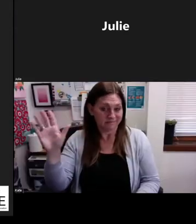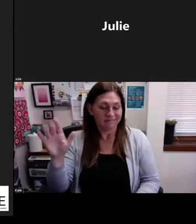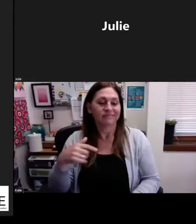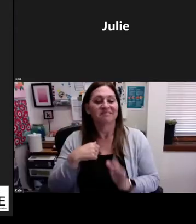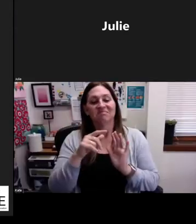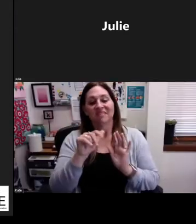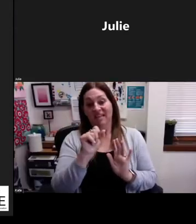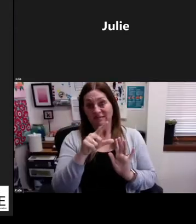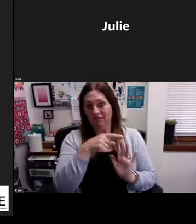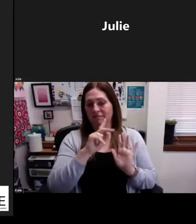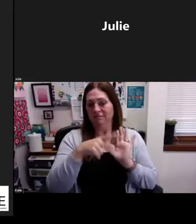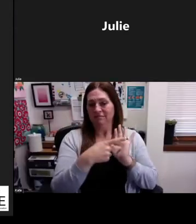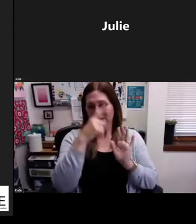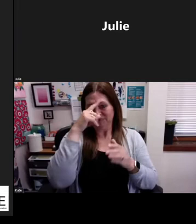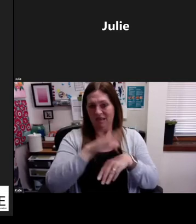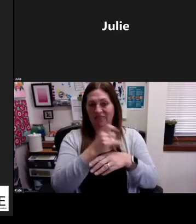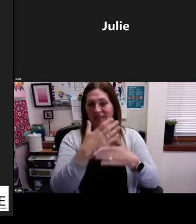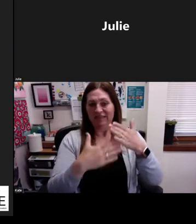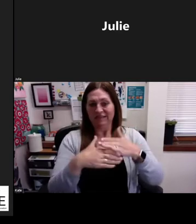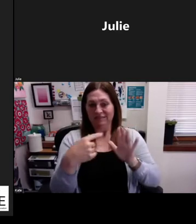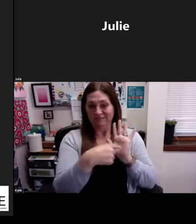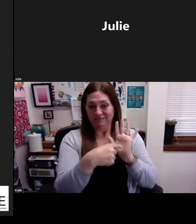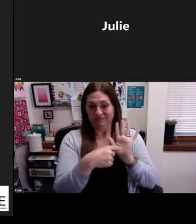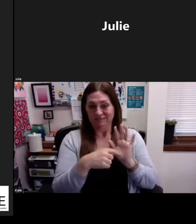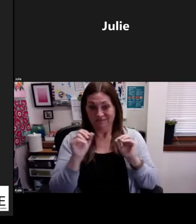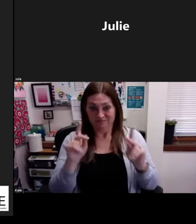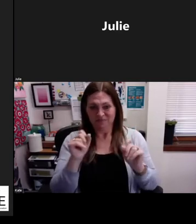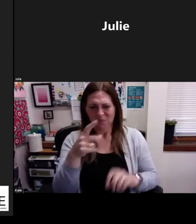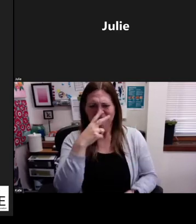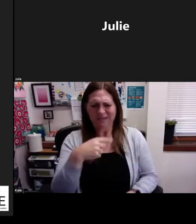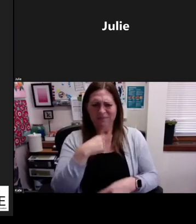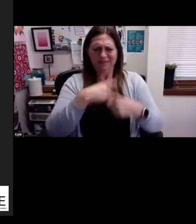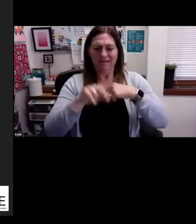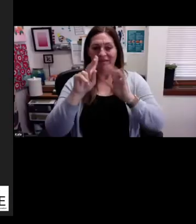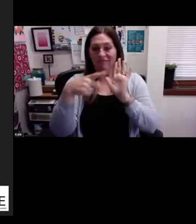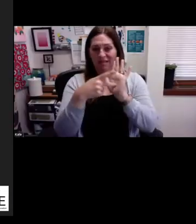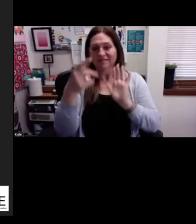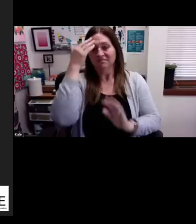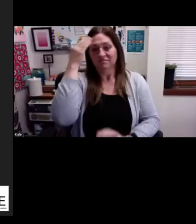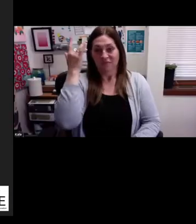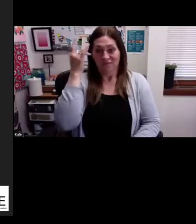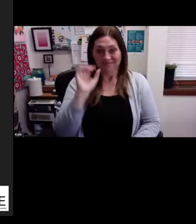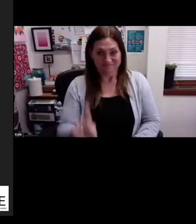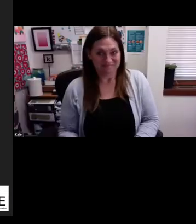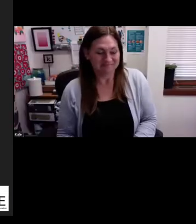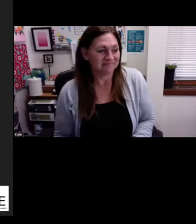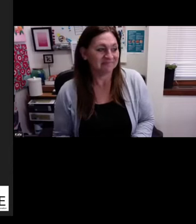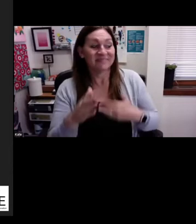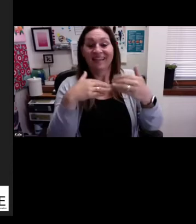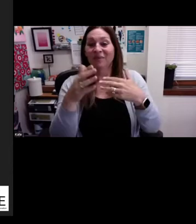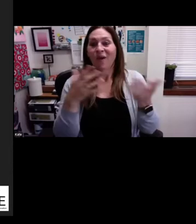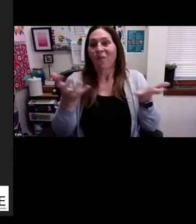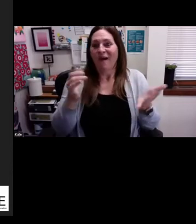ear, a P at the ear. But because we sign, we use it at the hand, the P at the hand. So if you see this